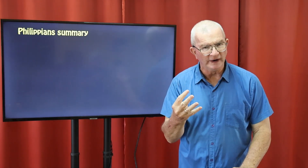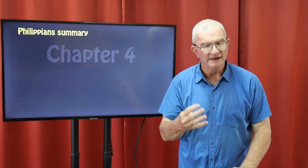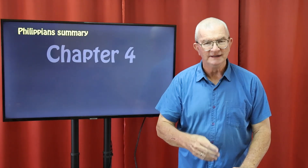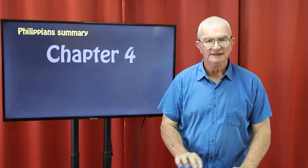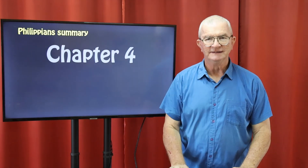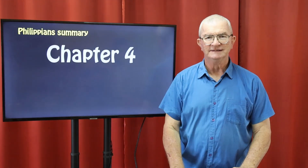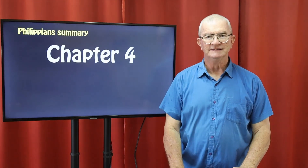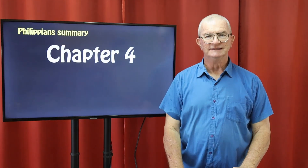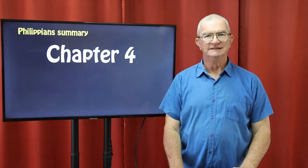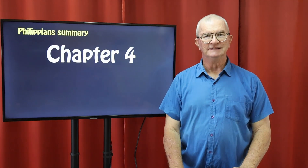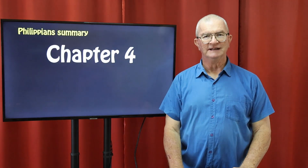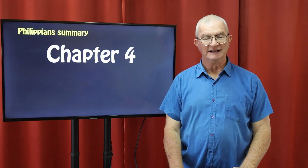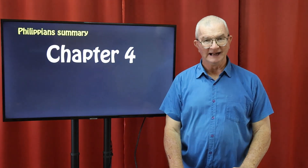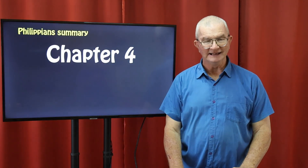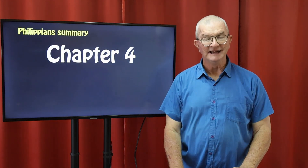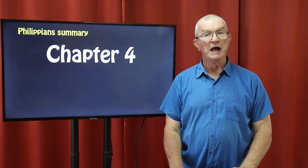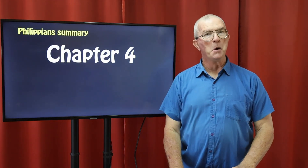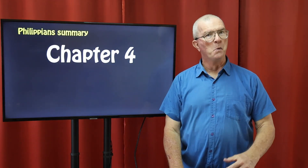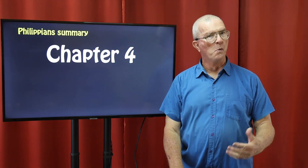Now, chapter 4.